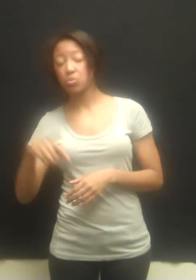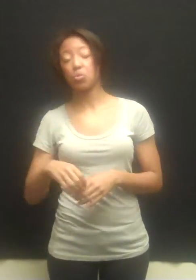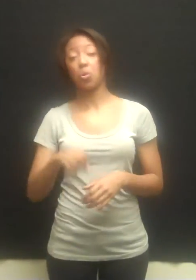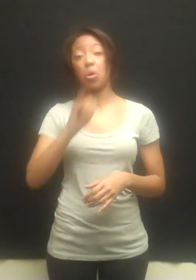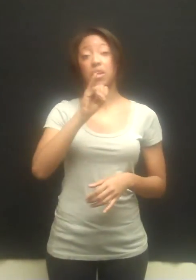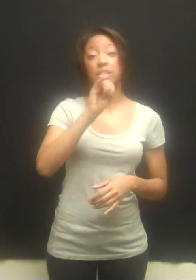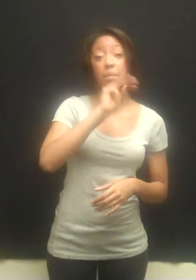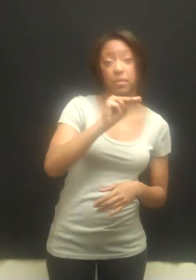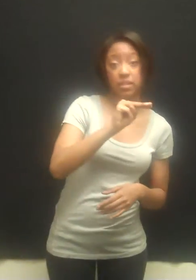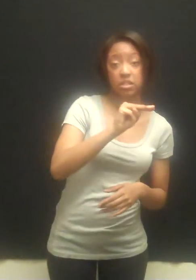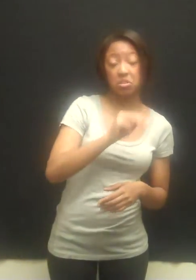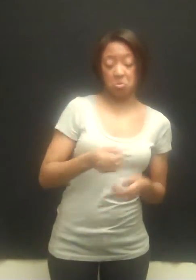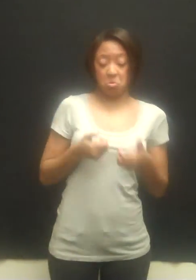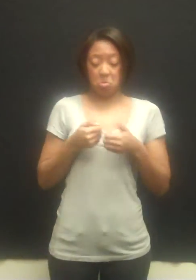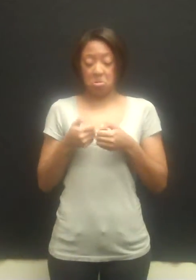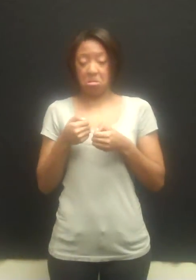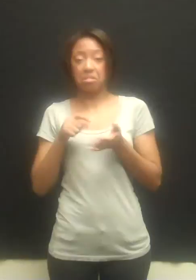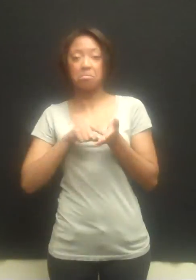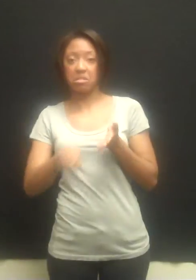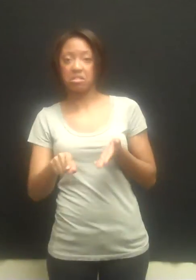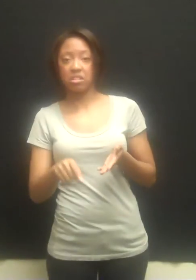as well as the typical pen and paper method.